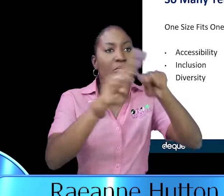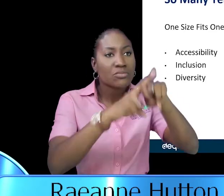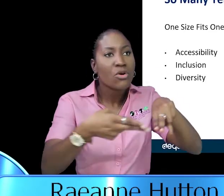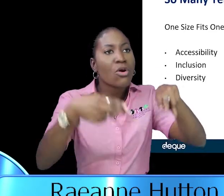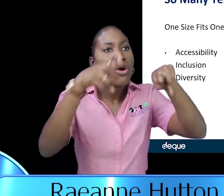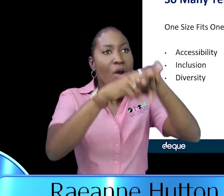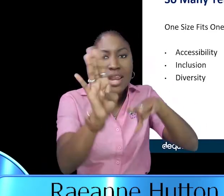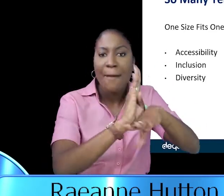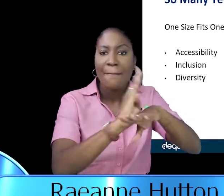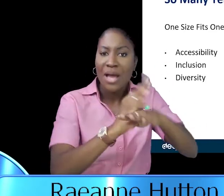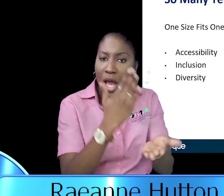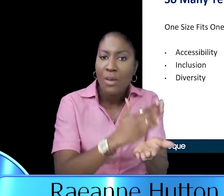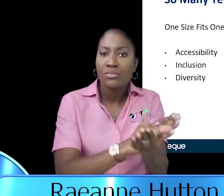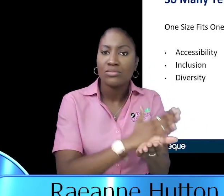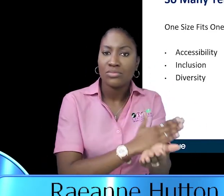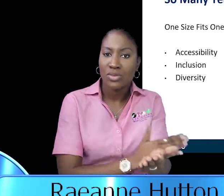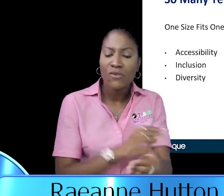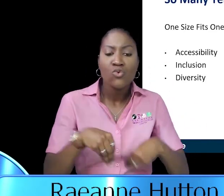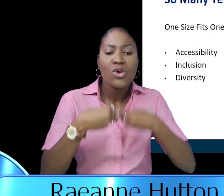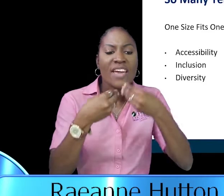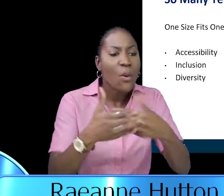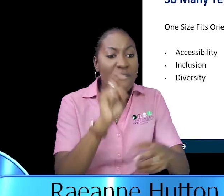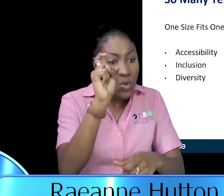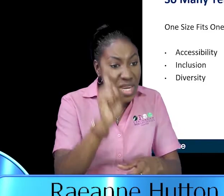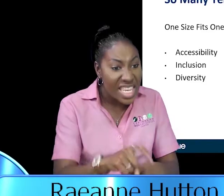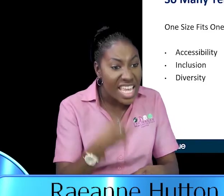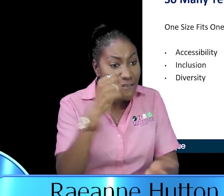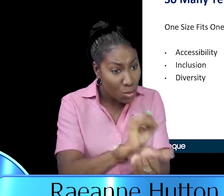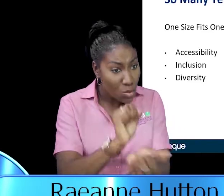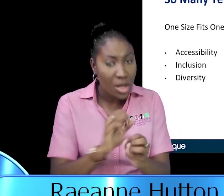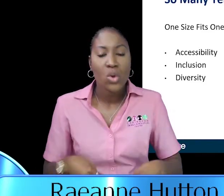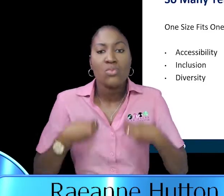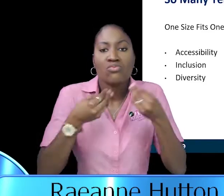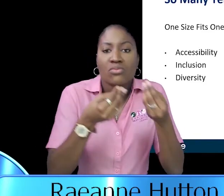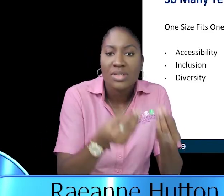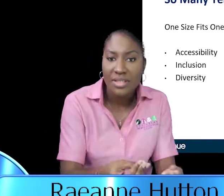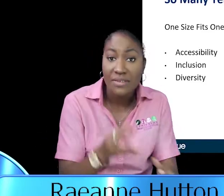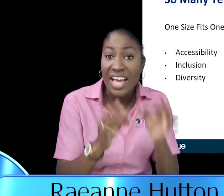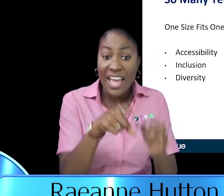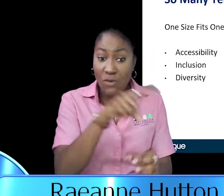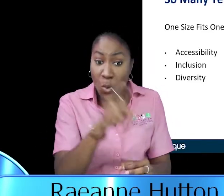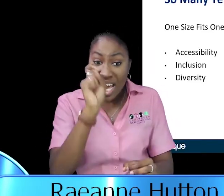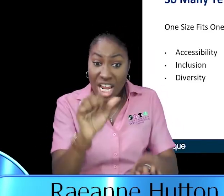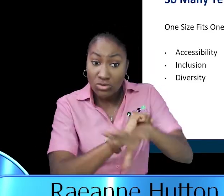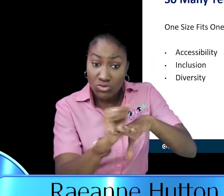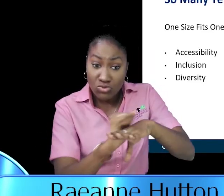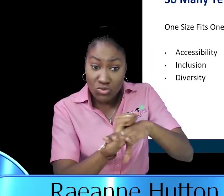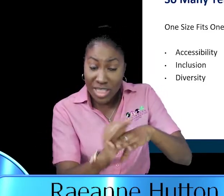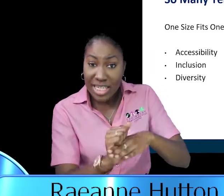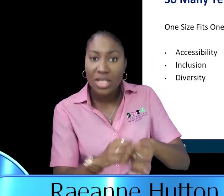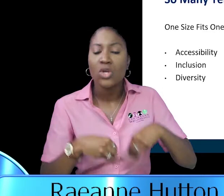the tools they need to do their jobs. If there's training that you provide, make sure that's accessible so they